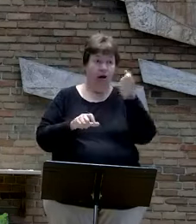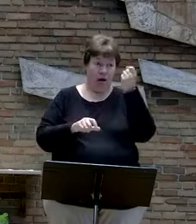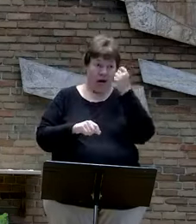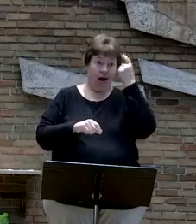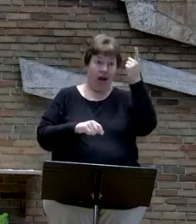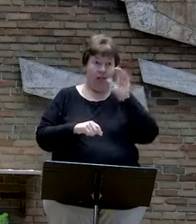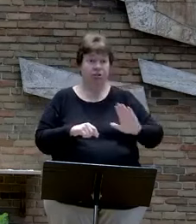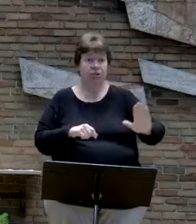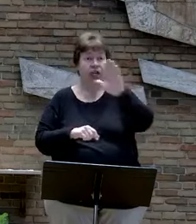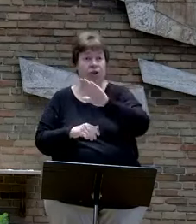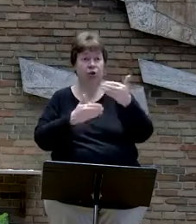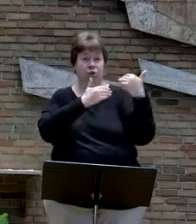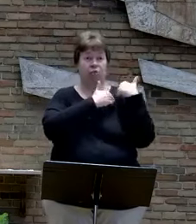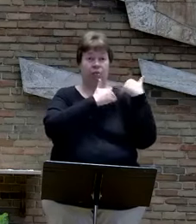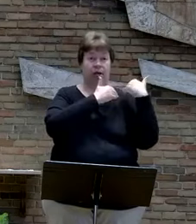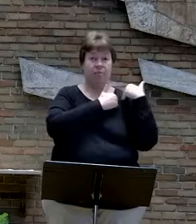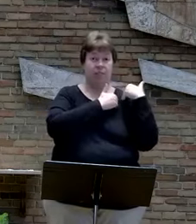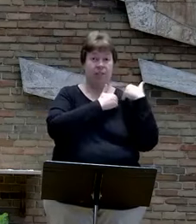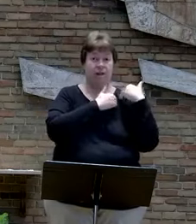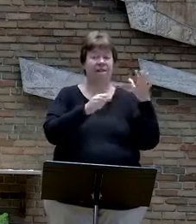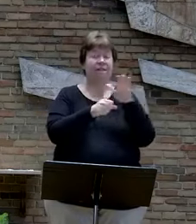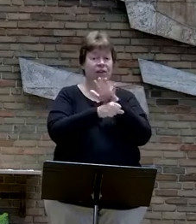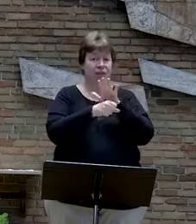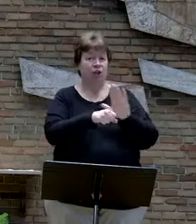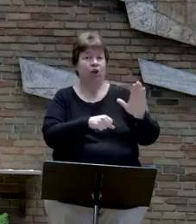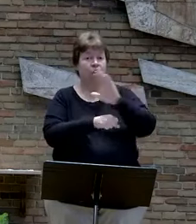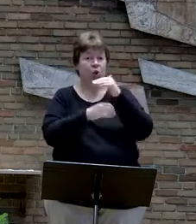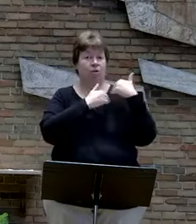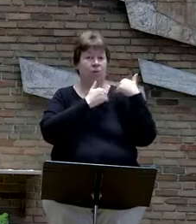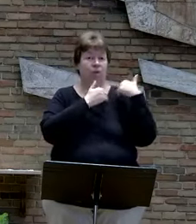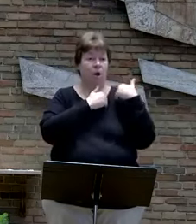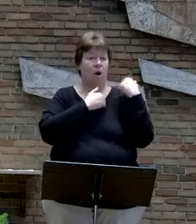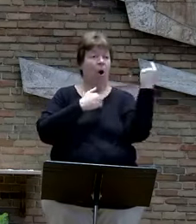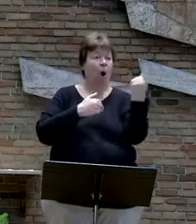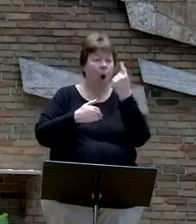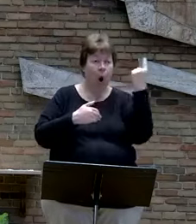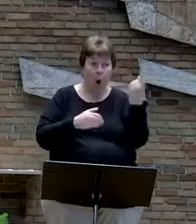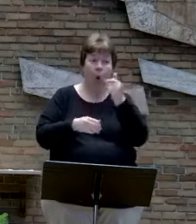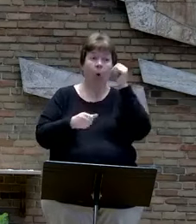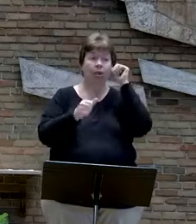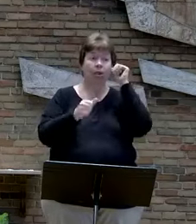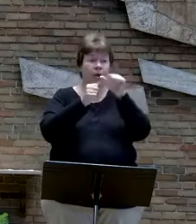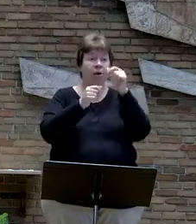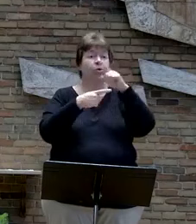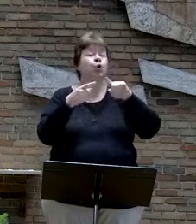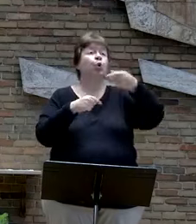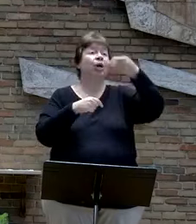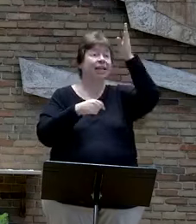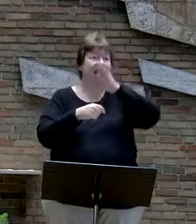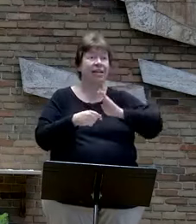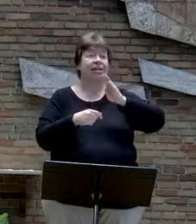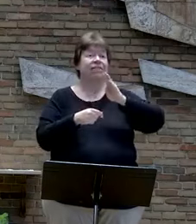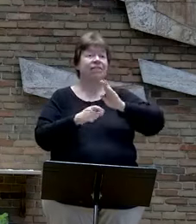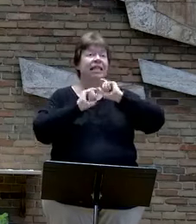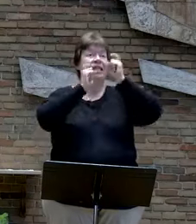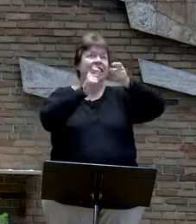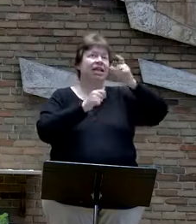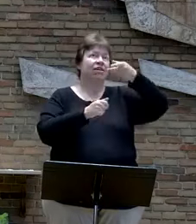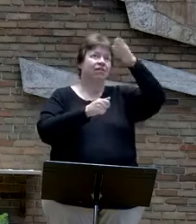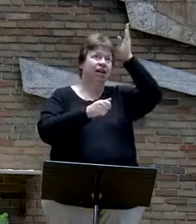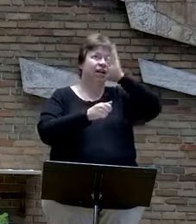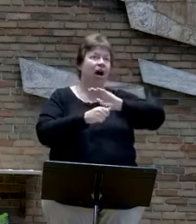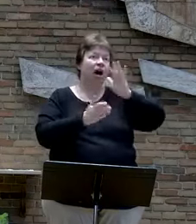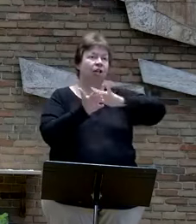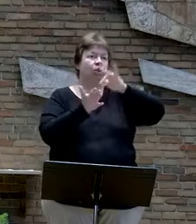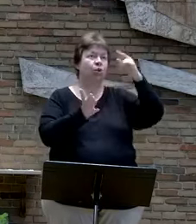Understand your responsibilities. Fulfill them, while always remembering to give God the glory due God's